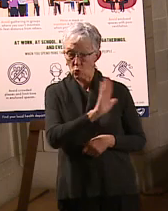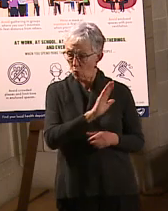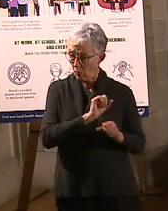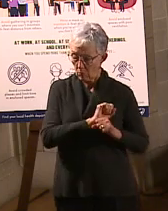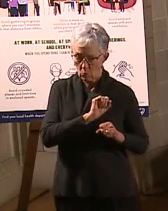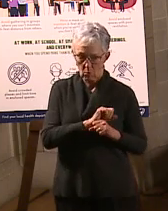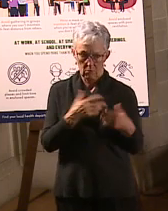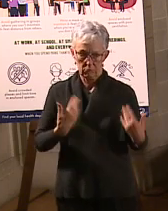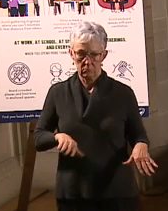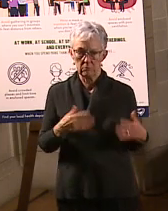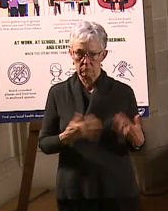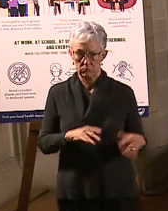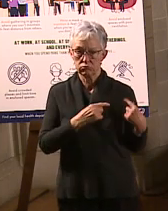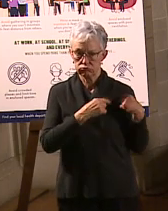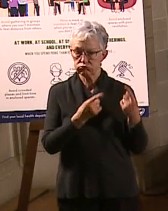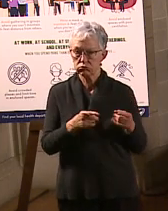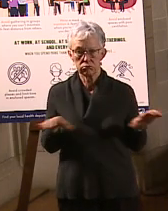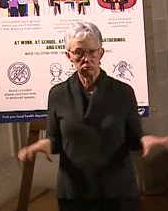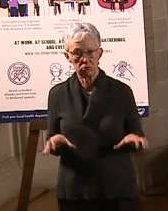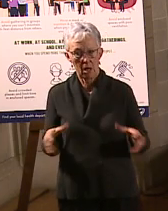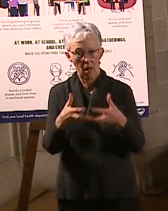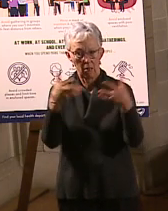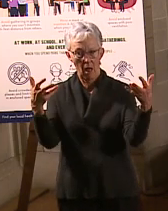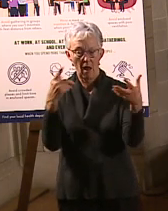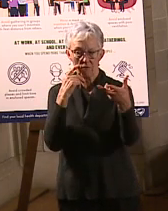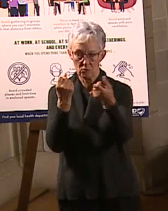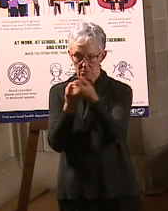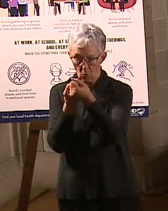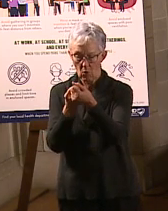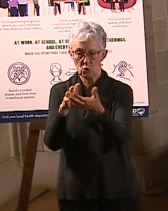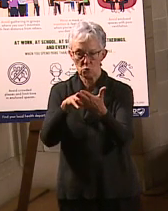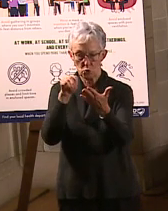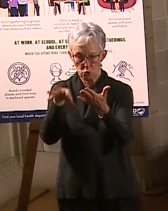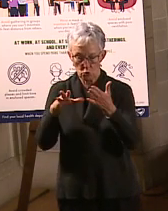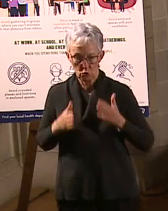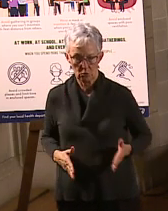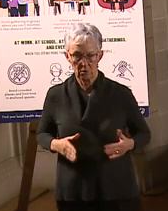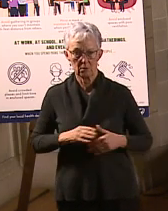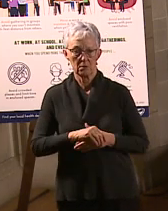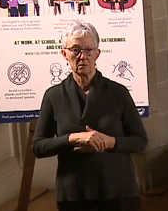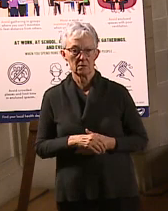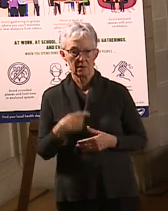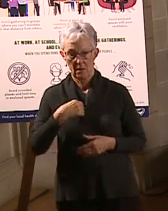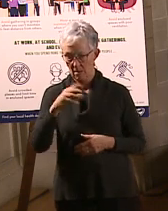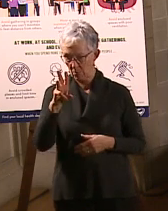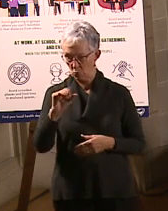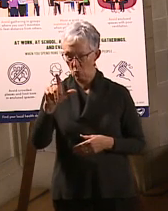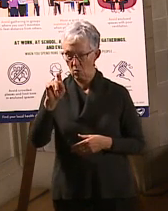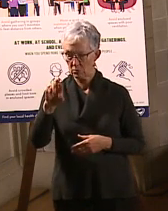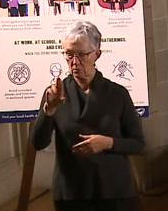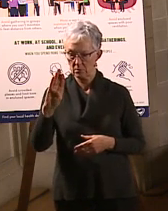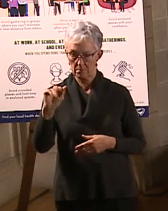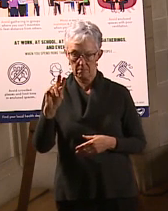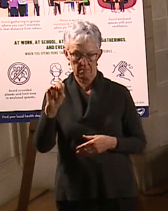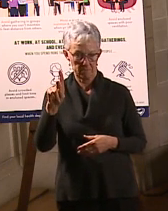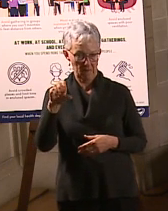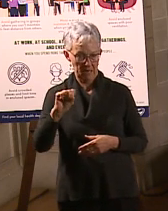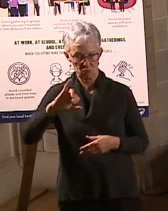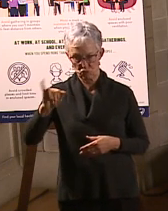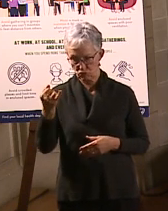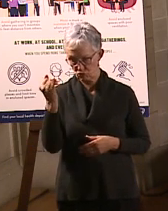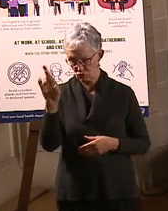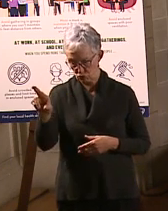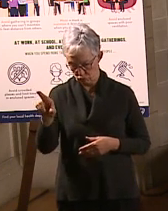continue to do for students. My name is Walter Blanks, Jr. I am from the great state of Ohio, and I firmly believe